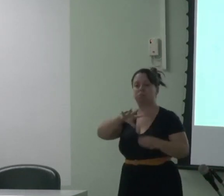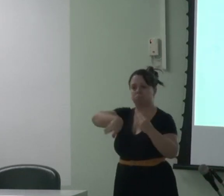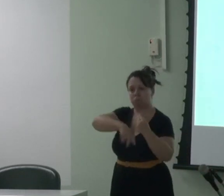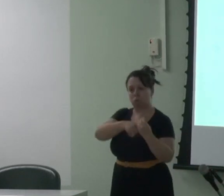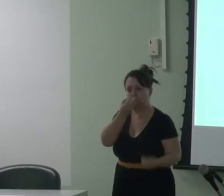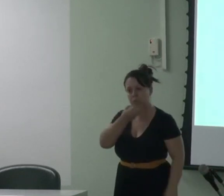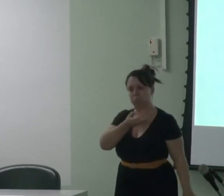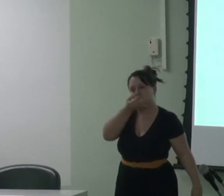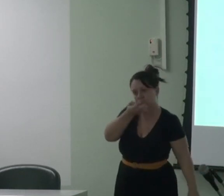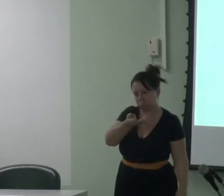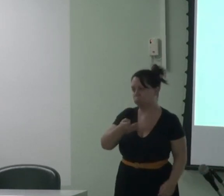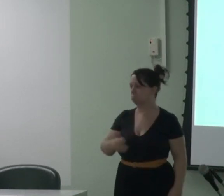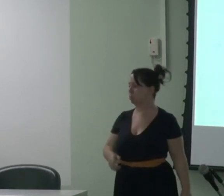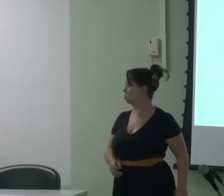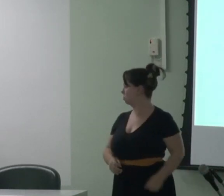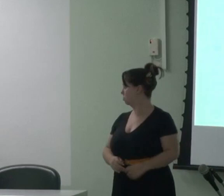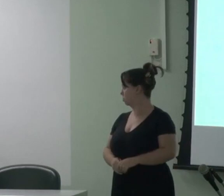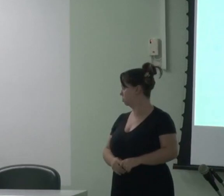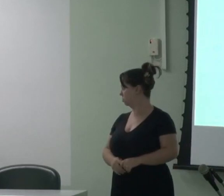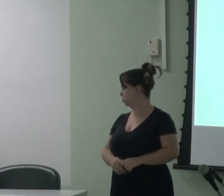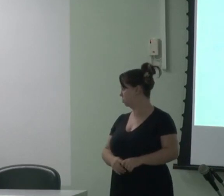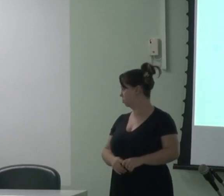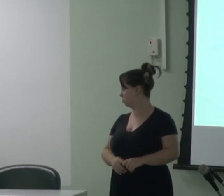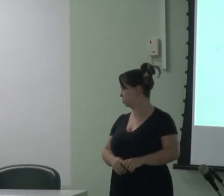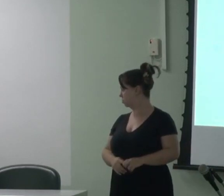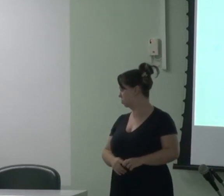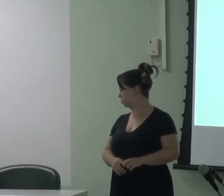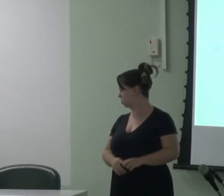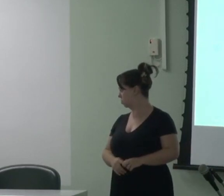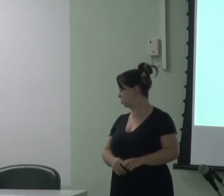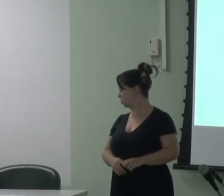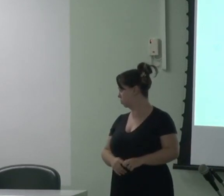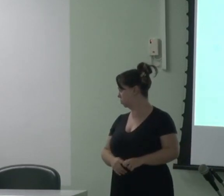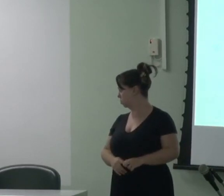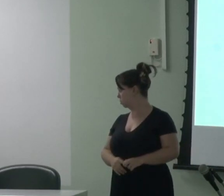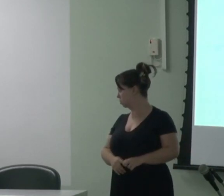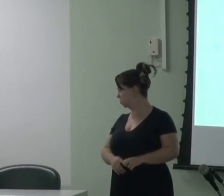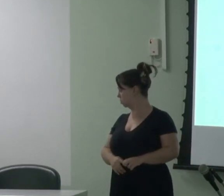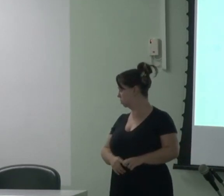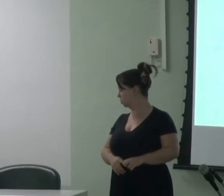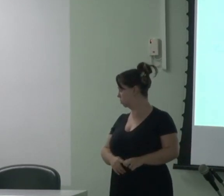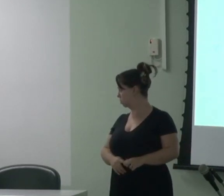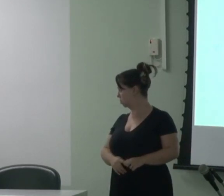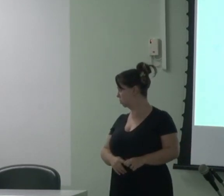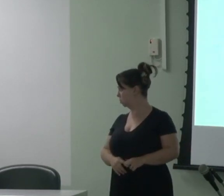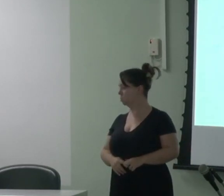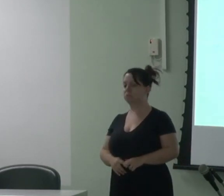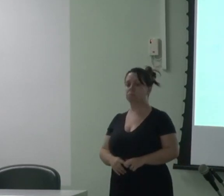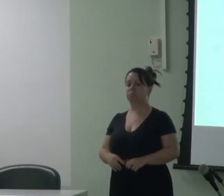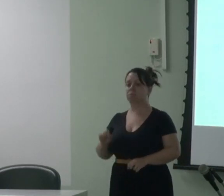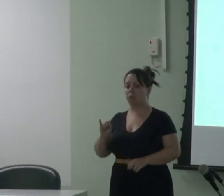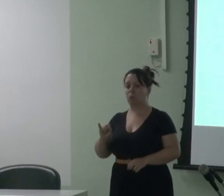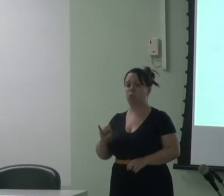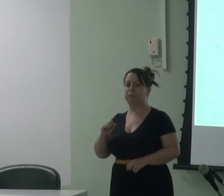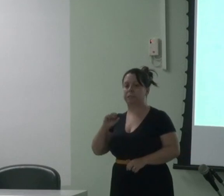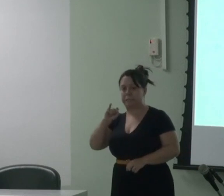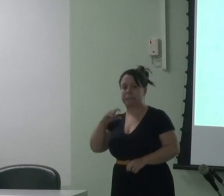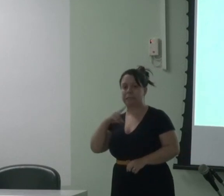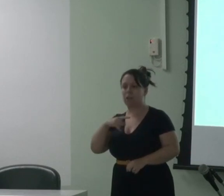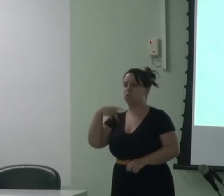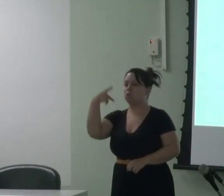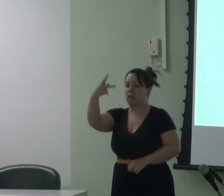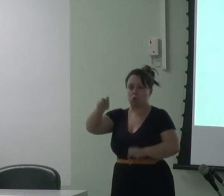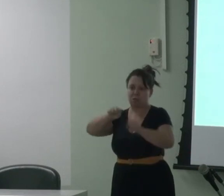that while having already your own annotation in the pen treebank style might be enough